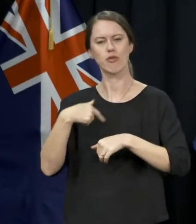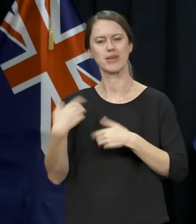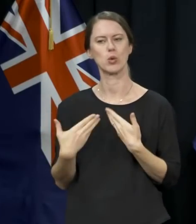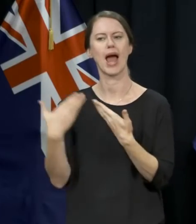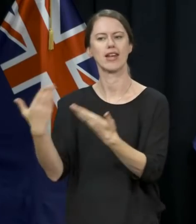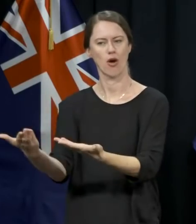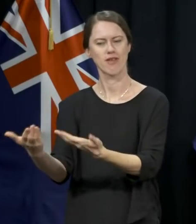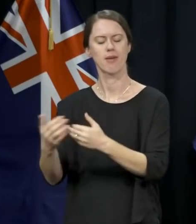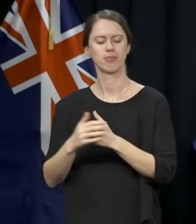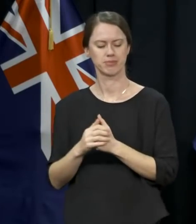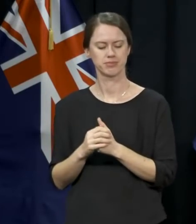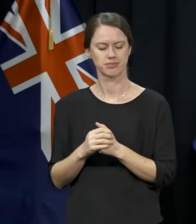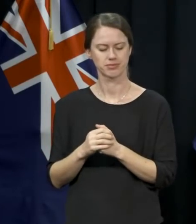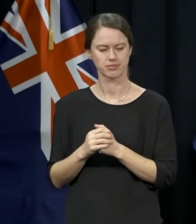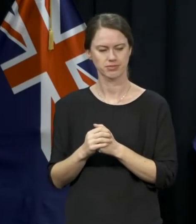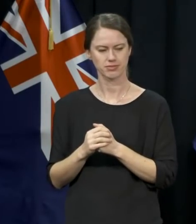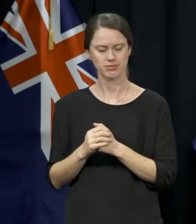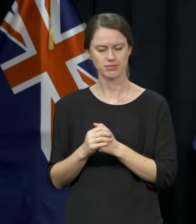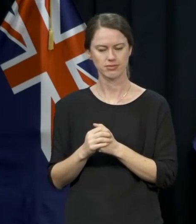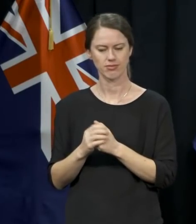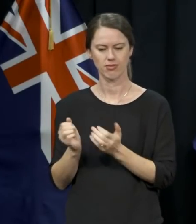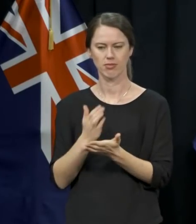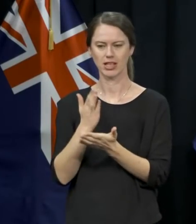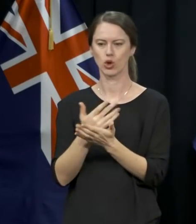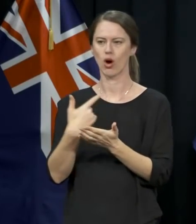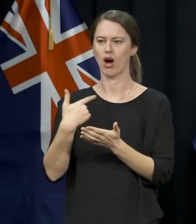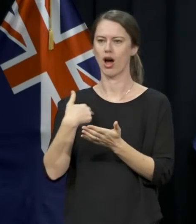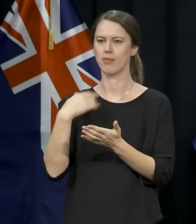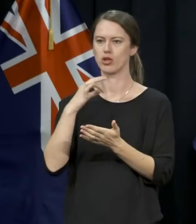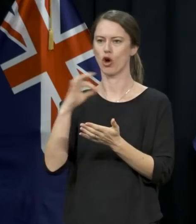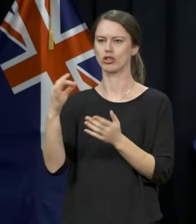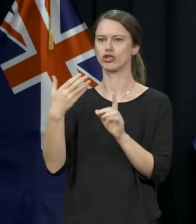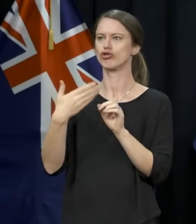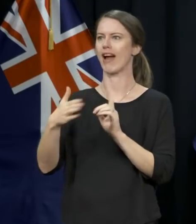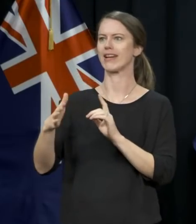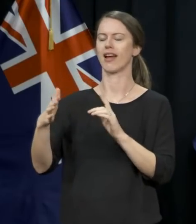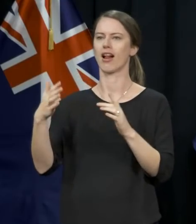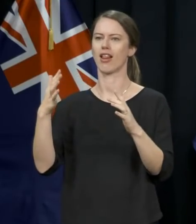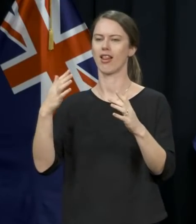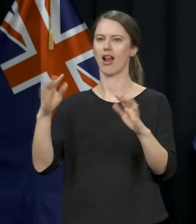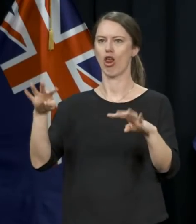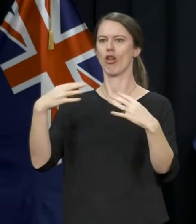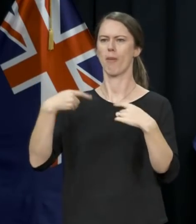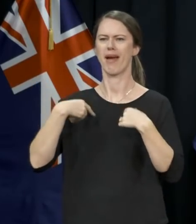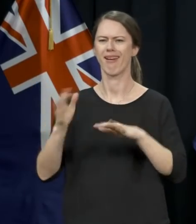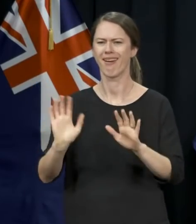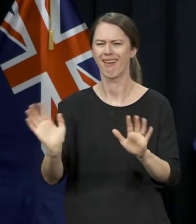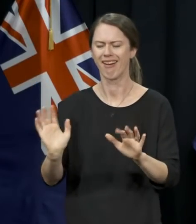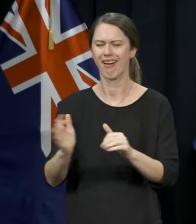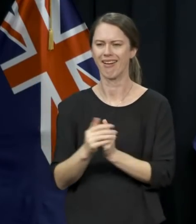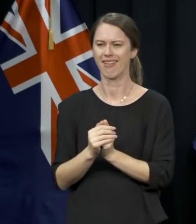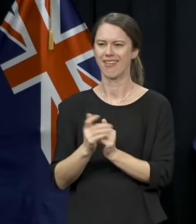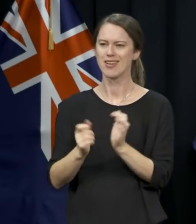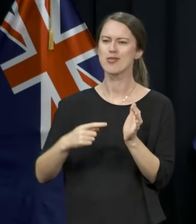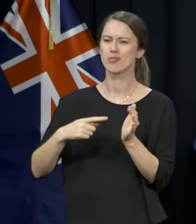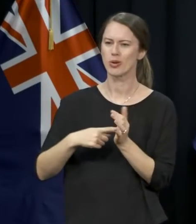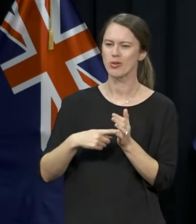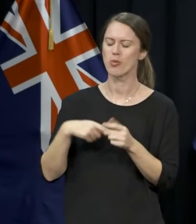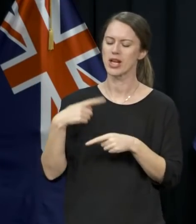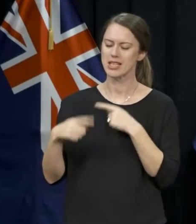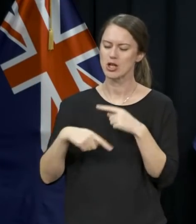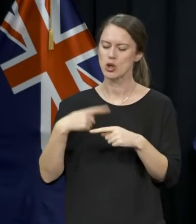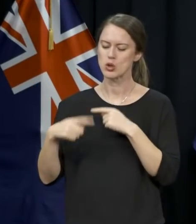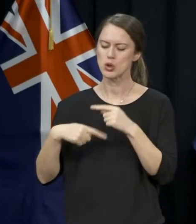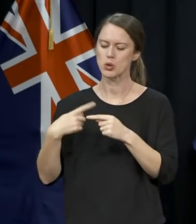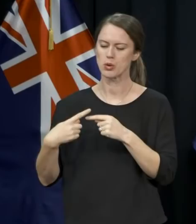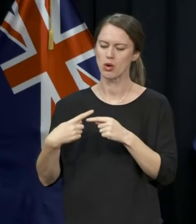sure that there's not the distraction there, that we can carry on and continue this work, because it's incredibly important that we continue to preserve